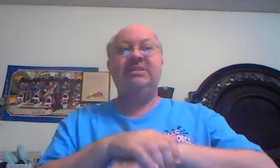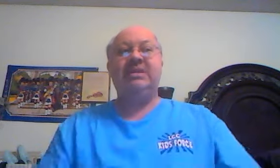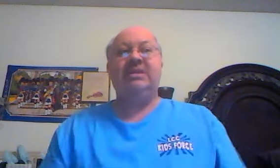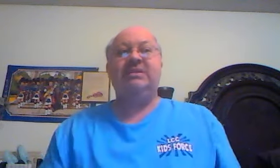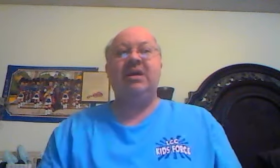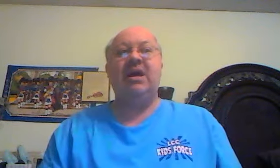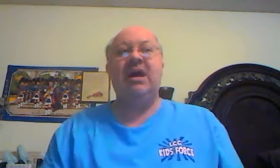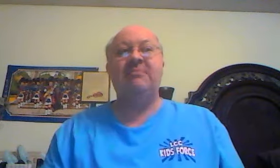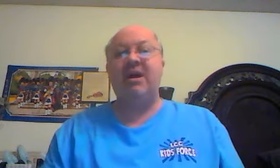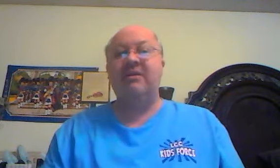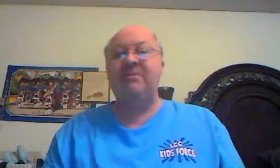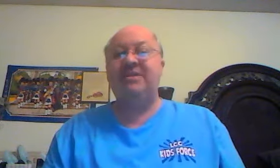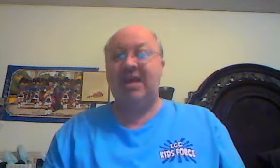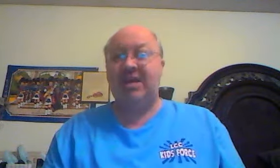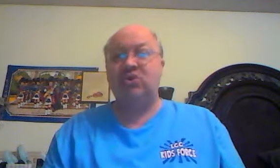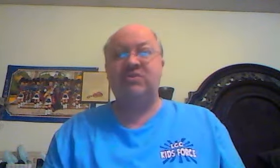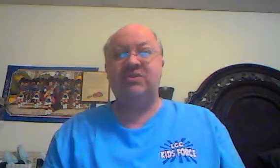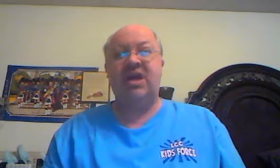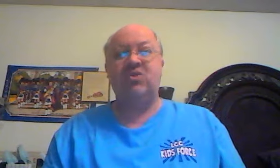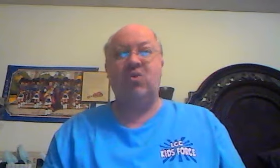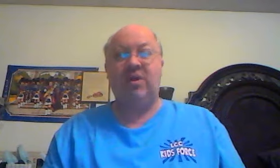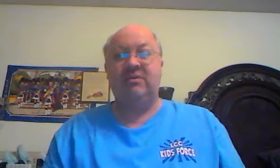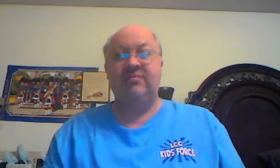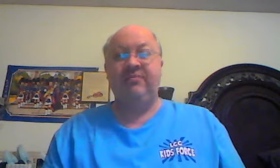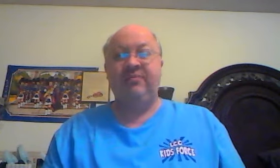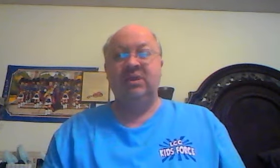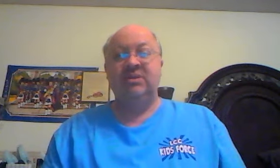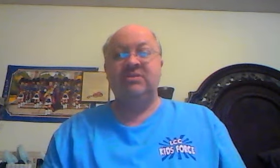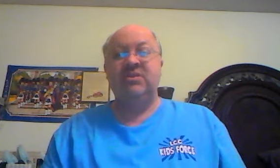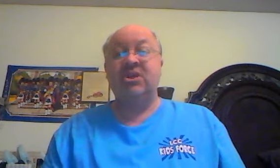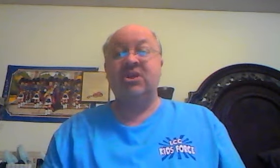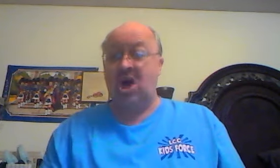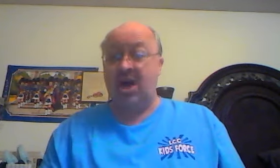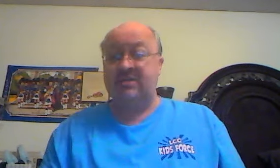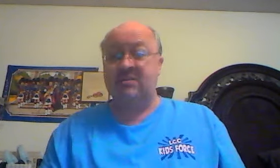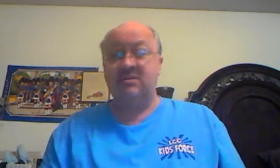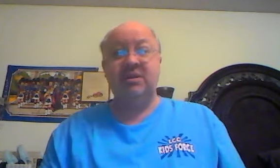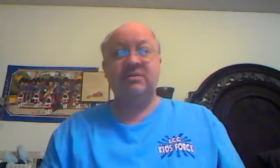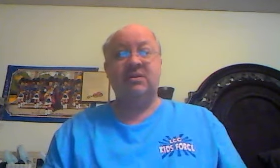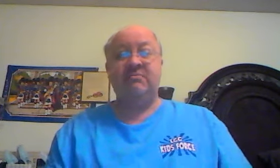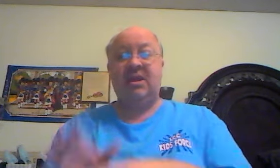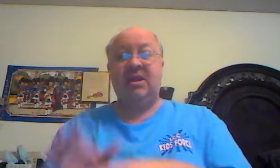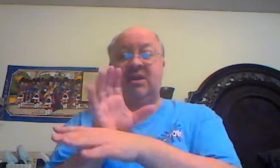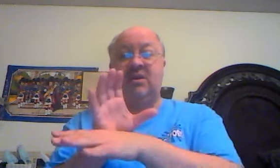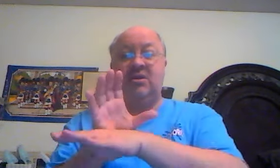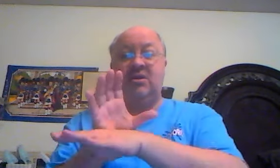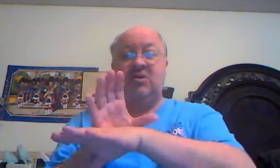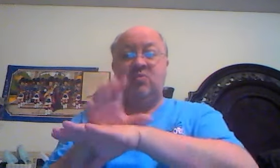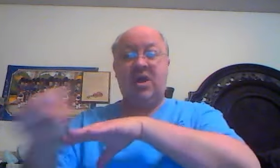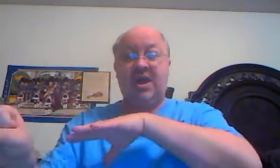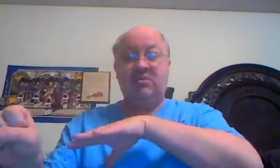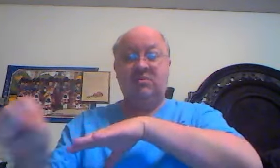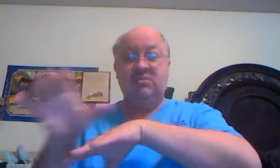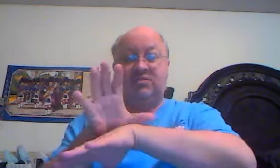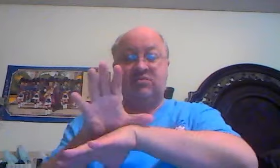says, I'm out of potatoes and oil. So the gloss is going to be run out, just run